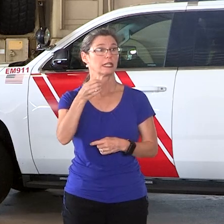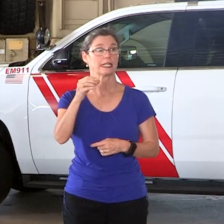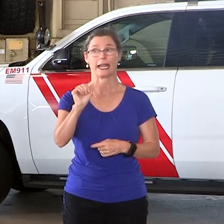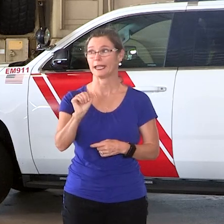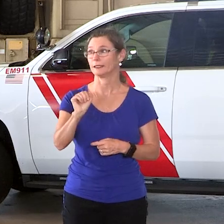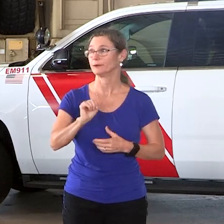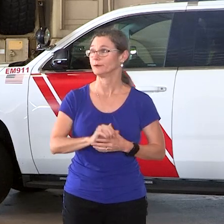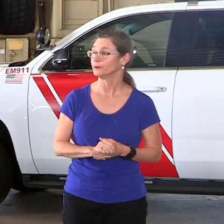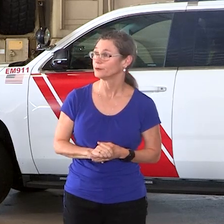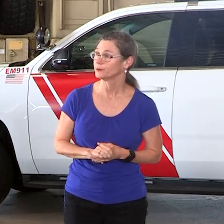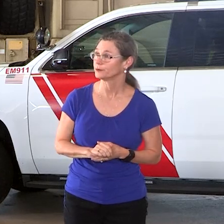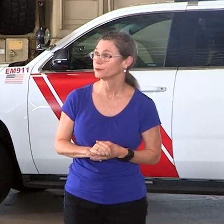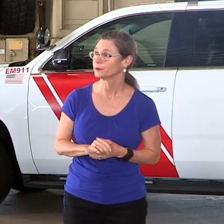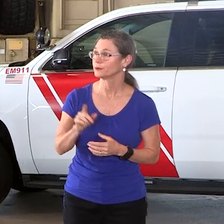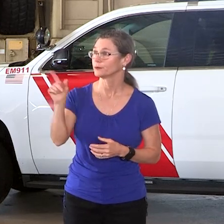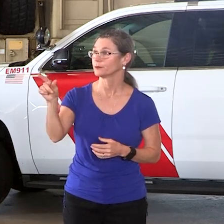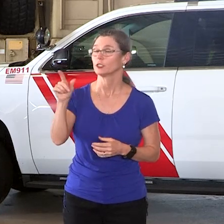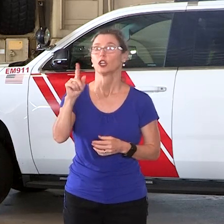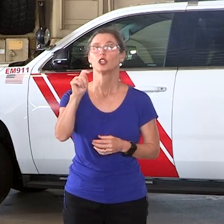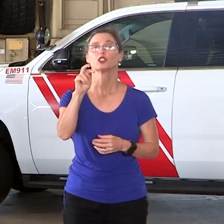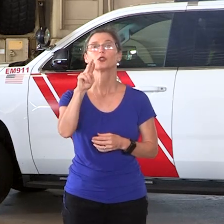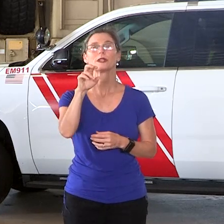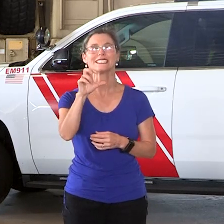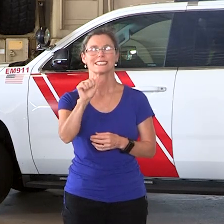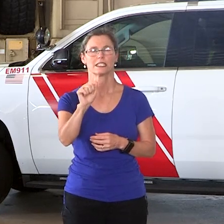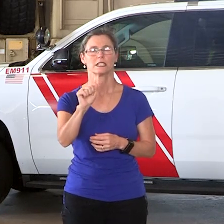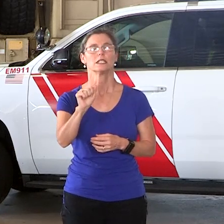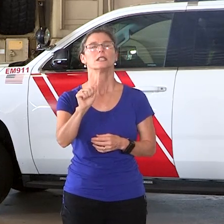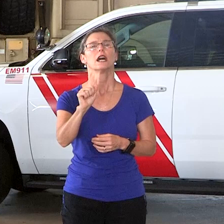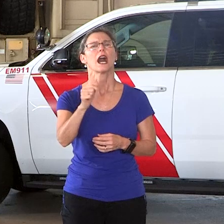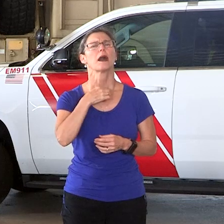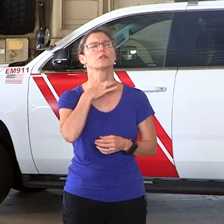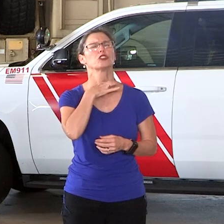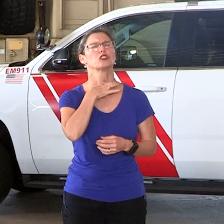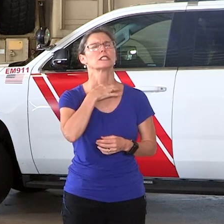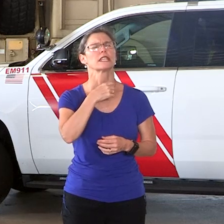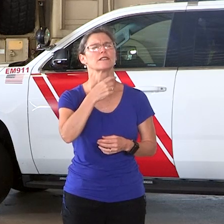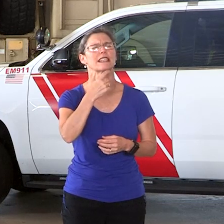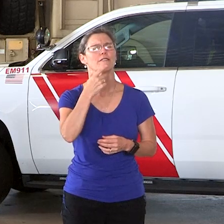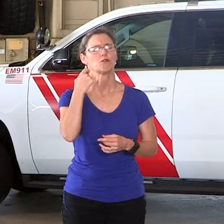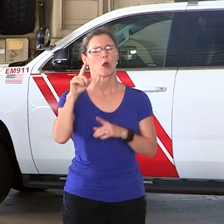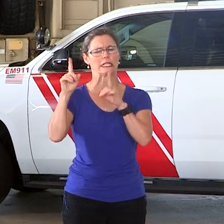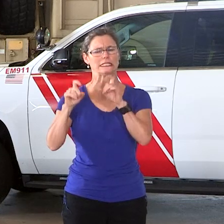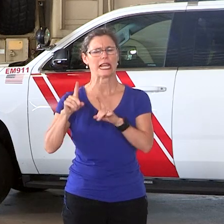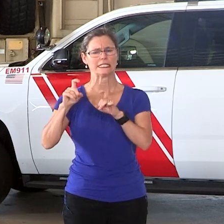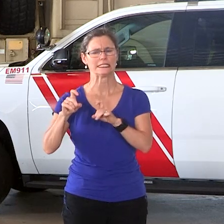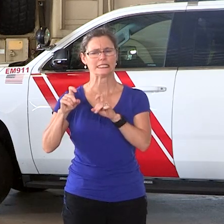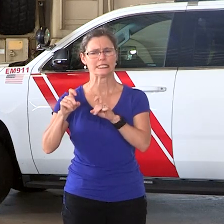that you might have. I was wondering if somebody could explain the turnaround on the testing